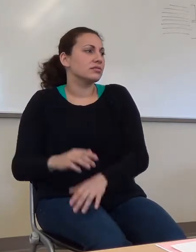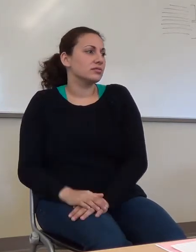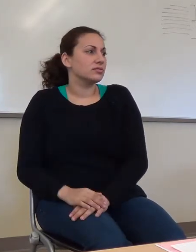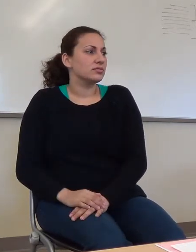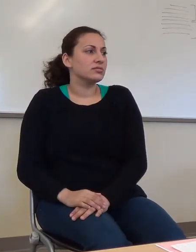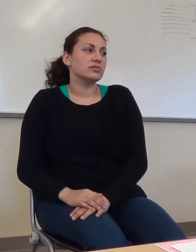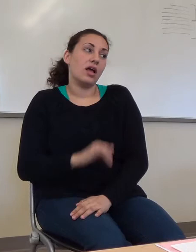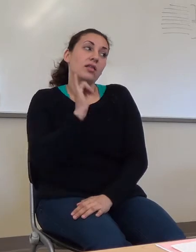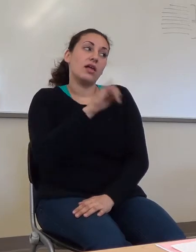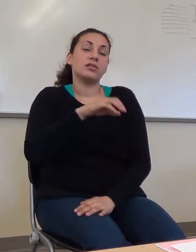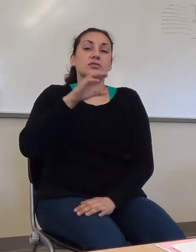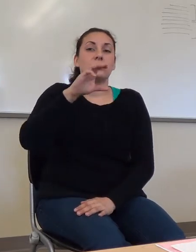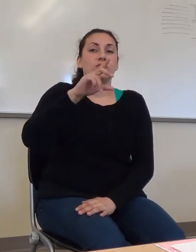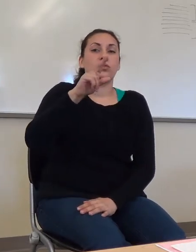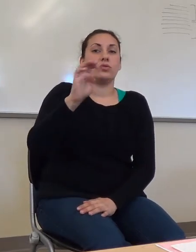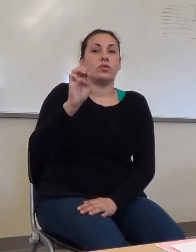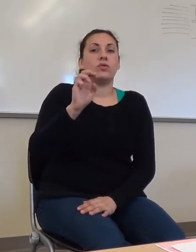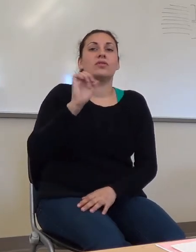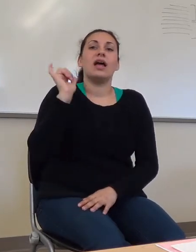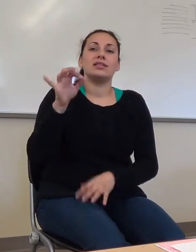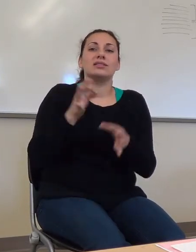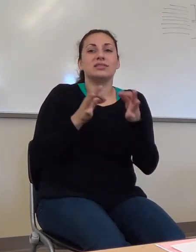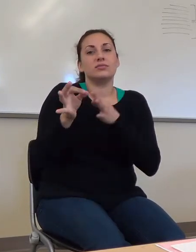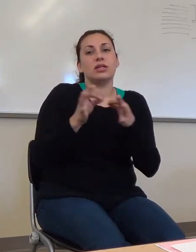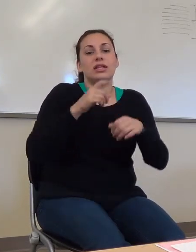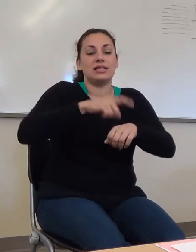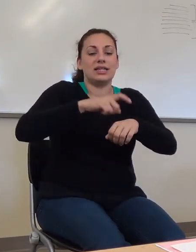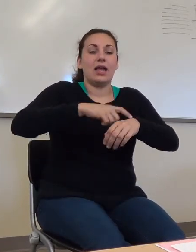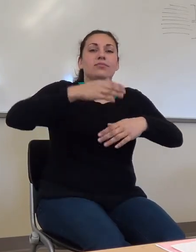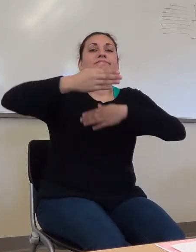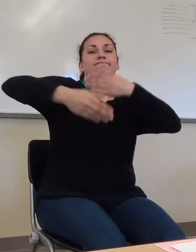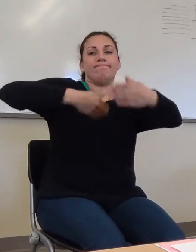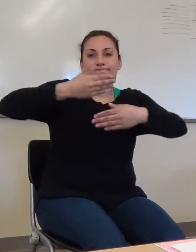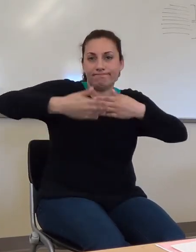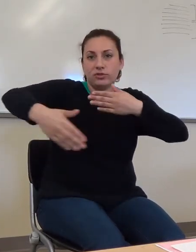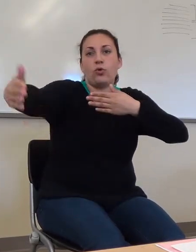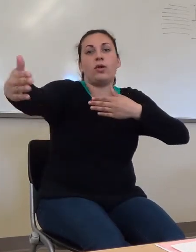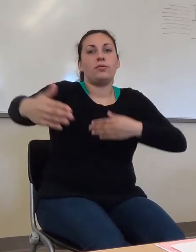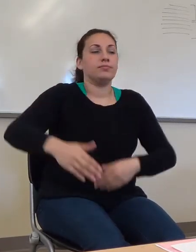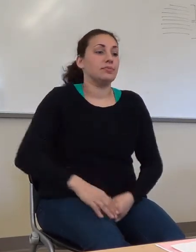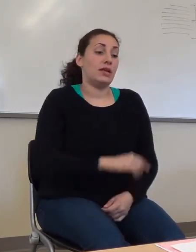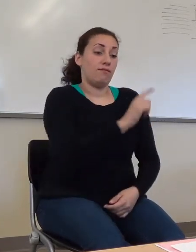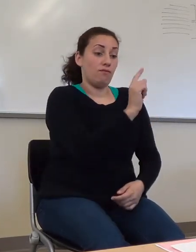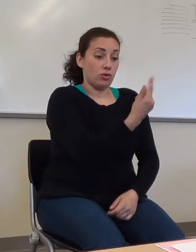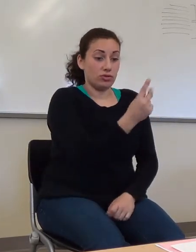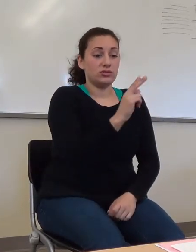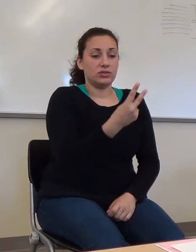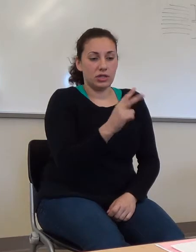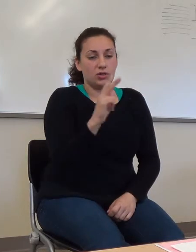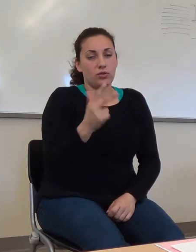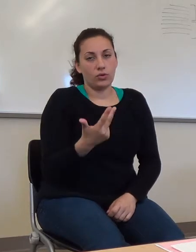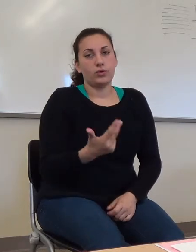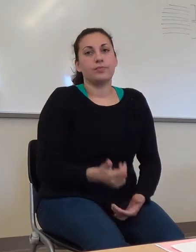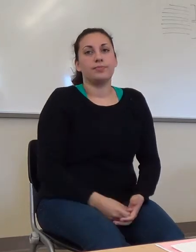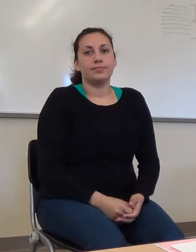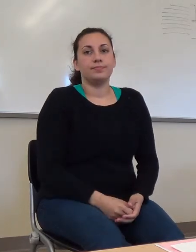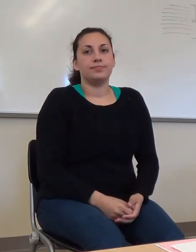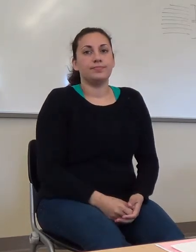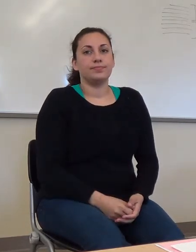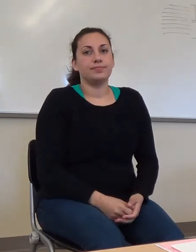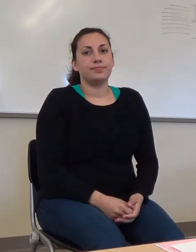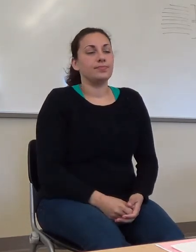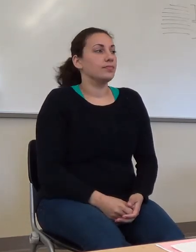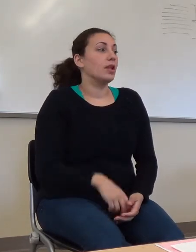That's an indication that time is going by. What happens first, what happens second, what happens next. So that's